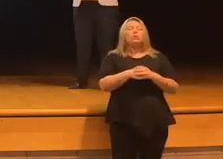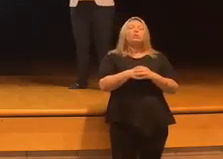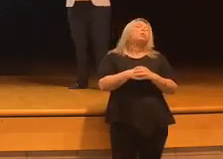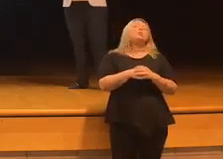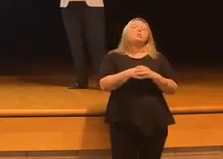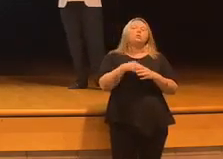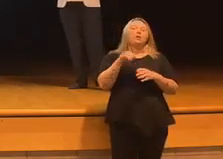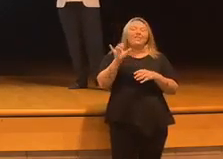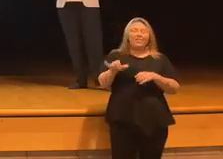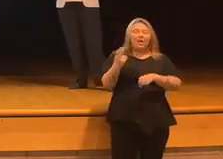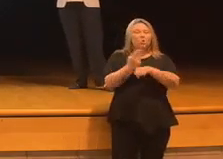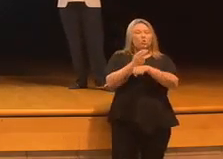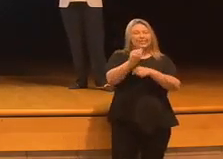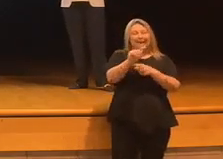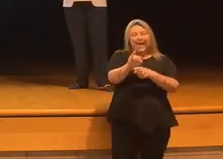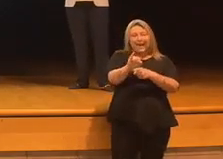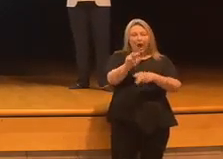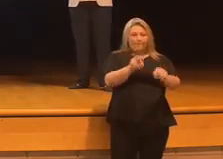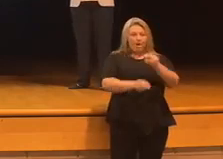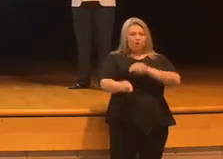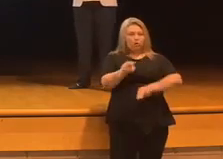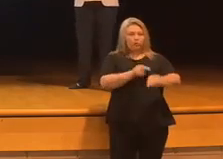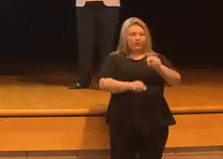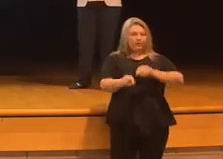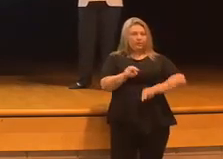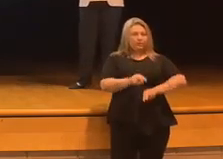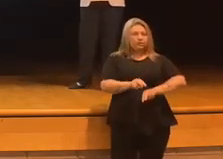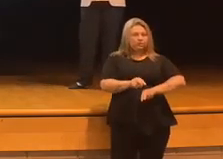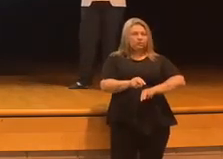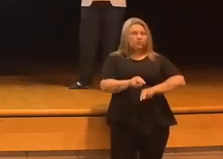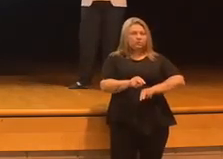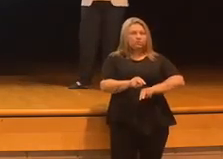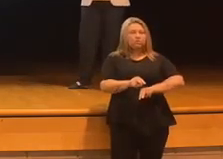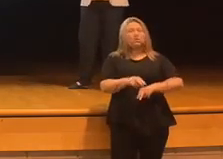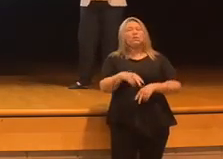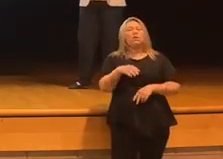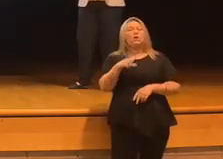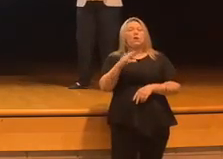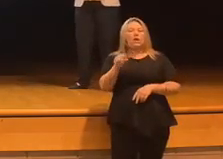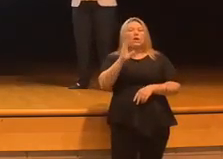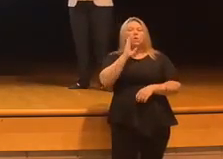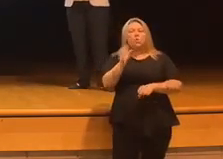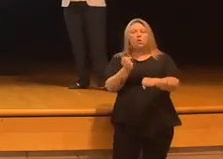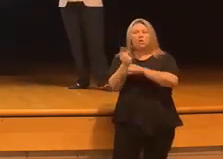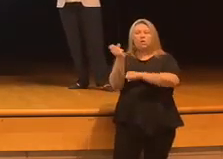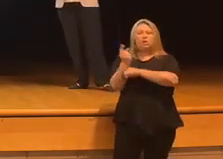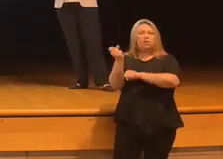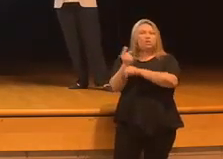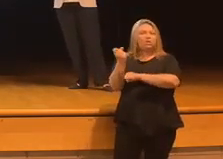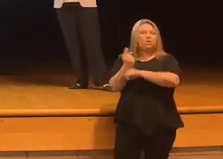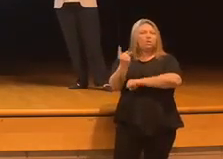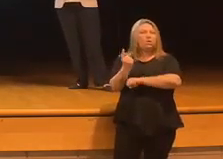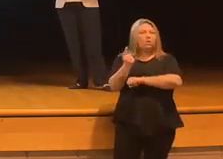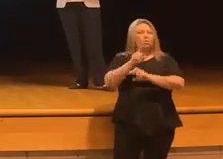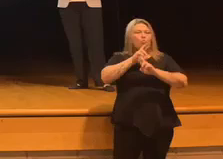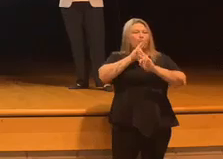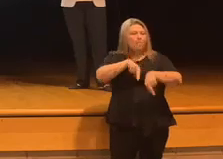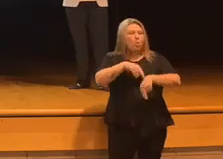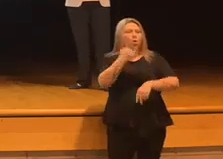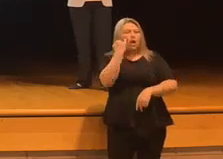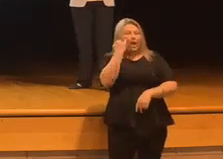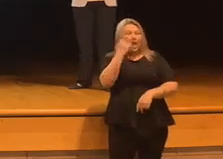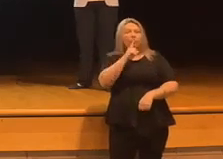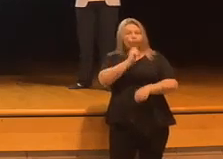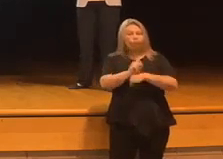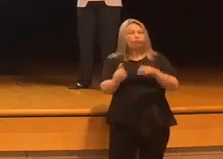It uses some AI monitoring to send to their reporters for explicit